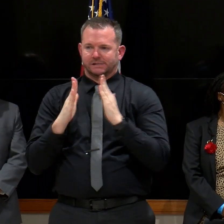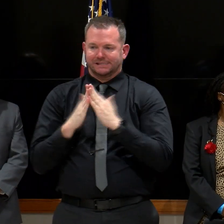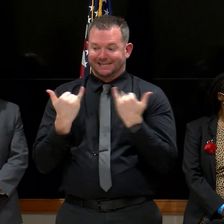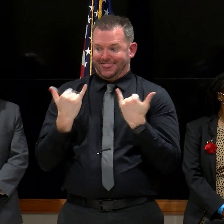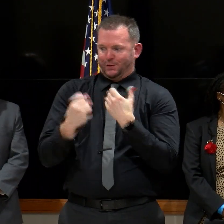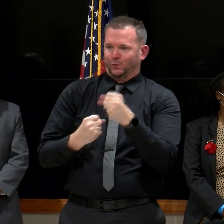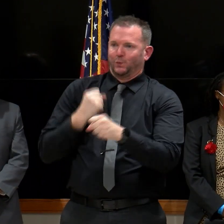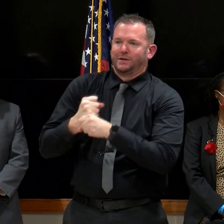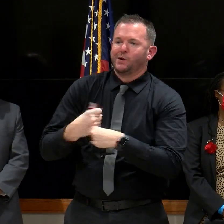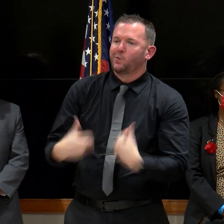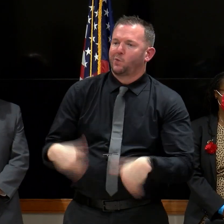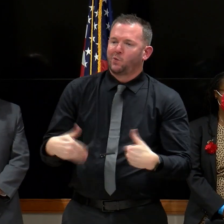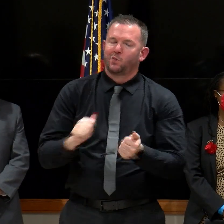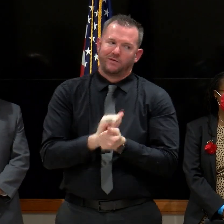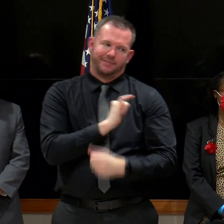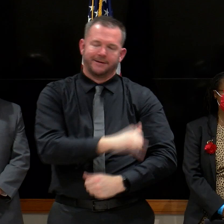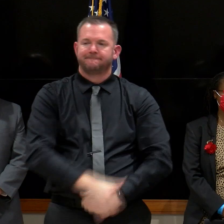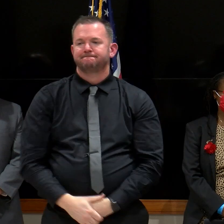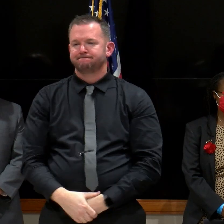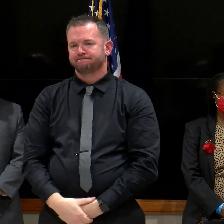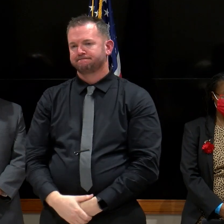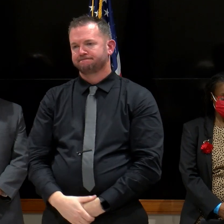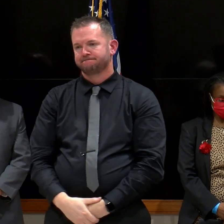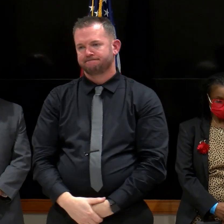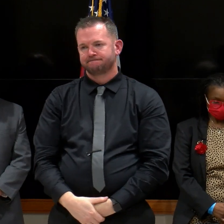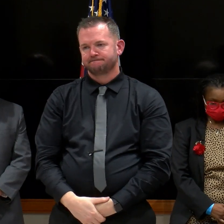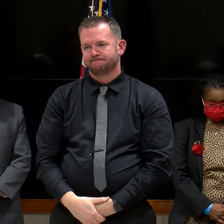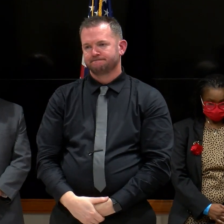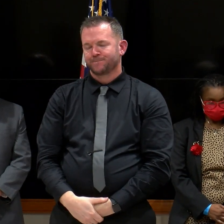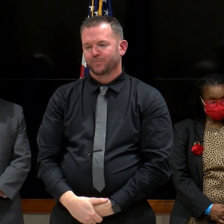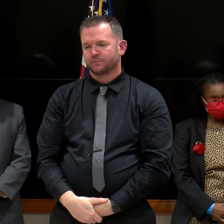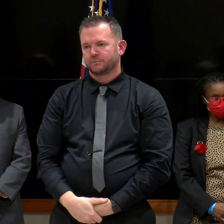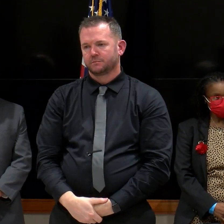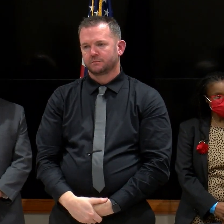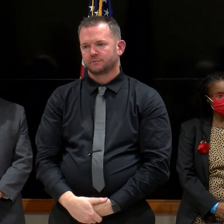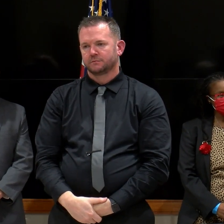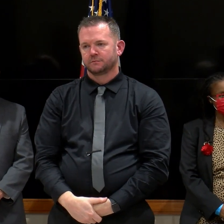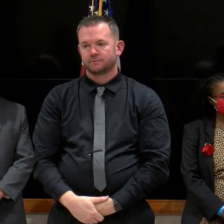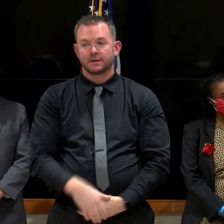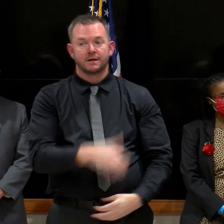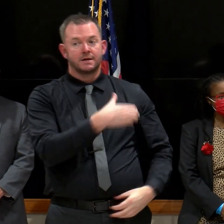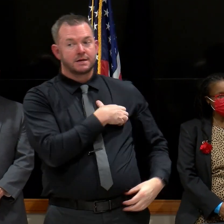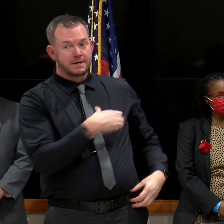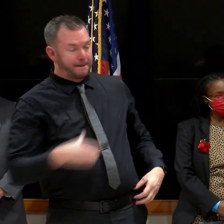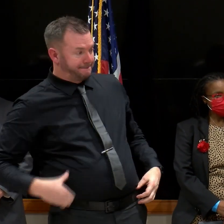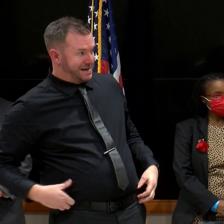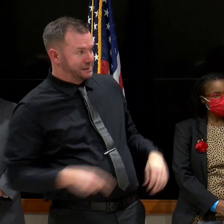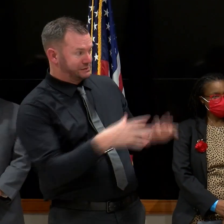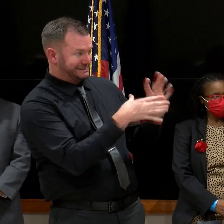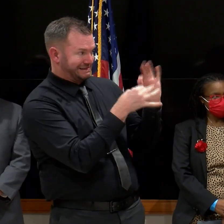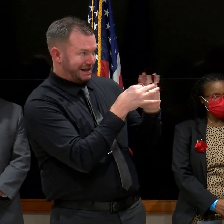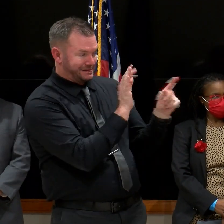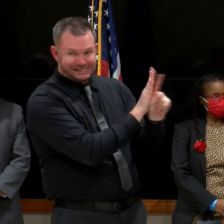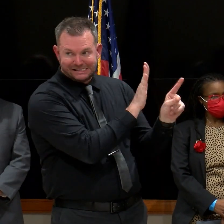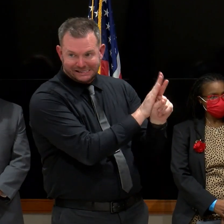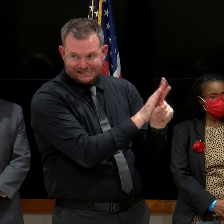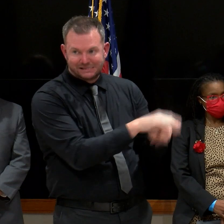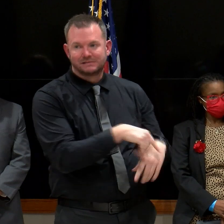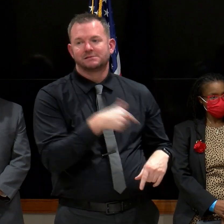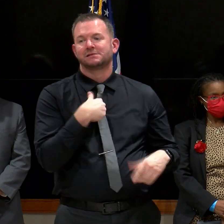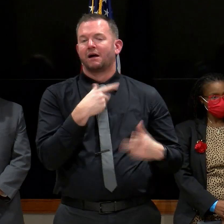well. I'll make clear, based on the mayor's comments, I also will be